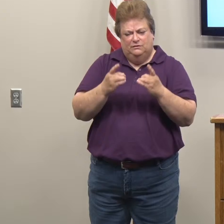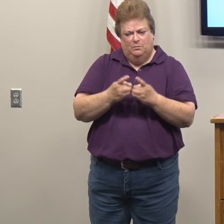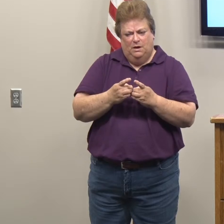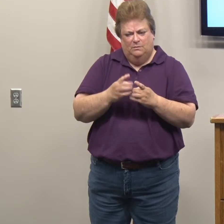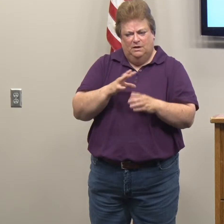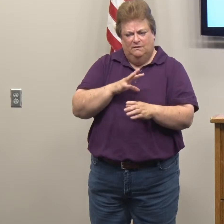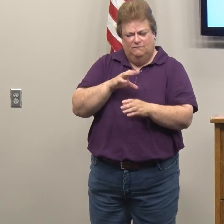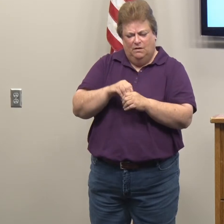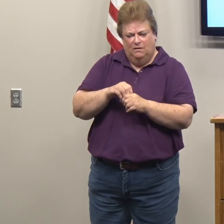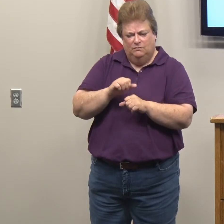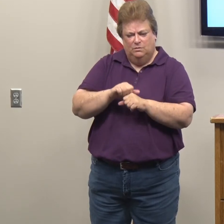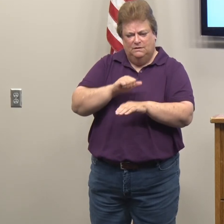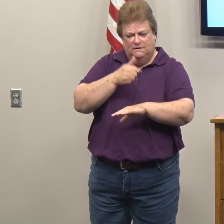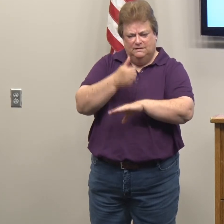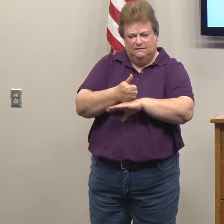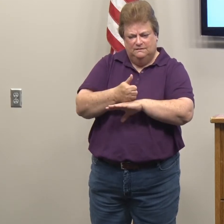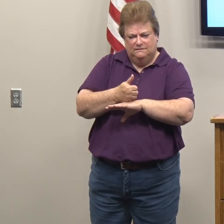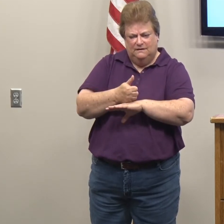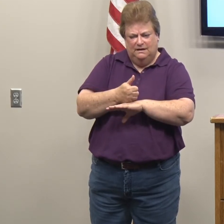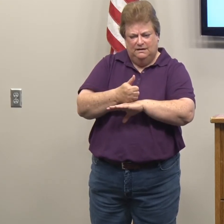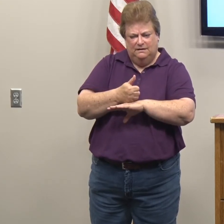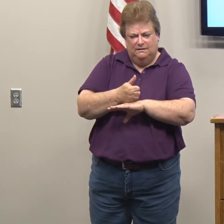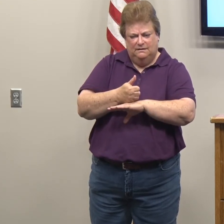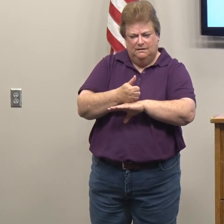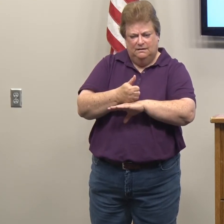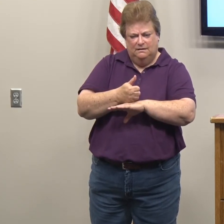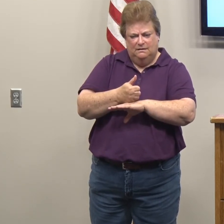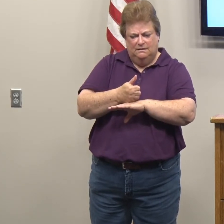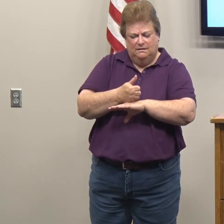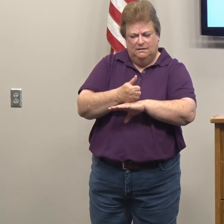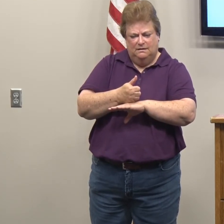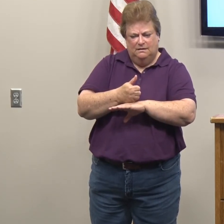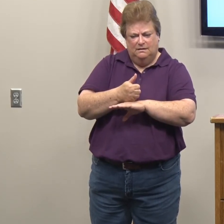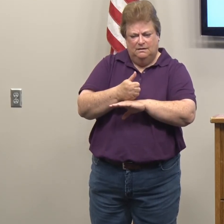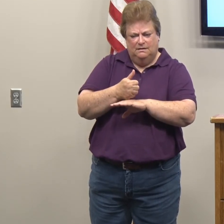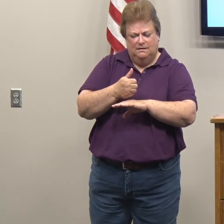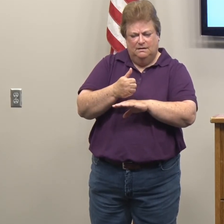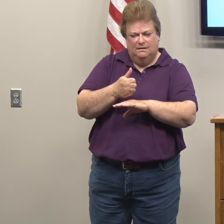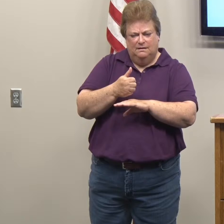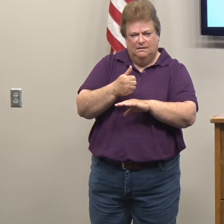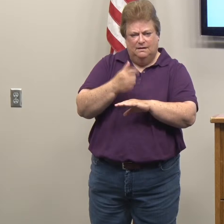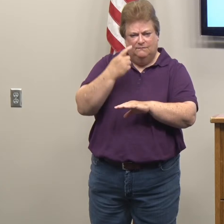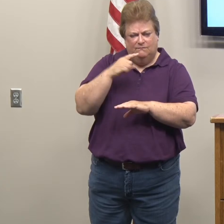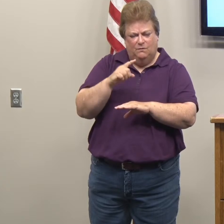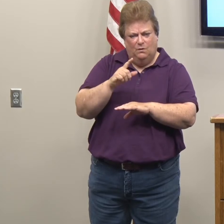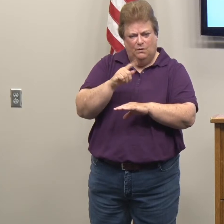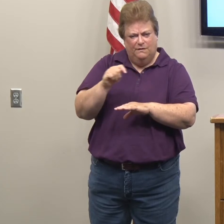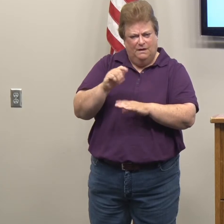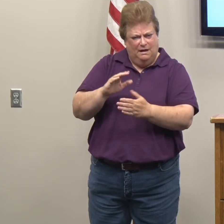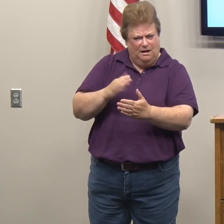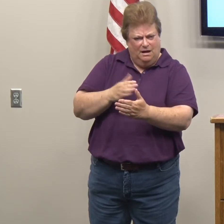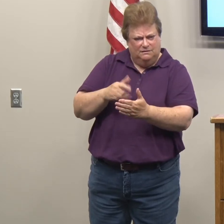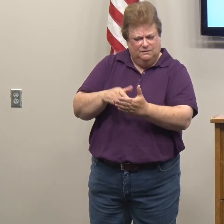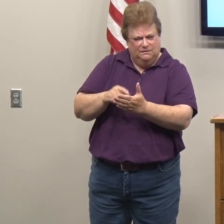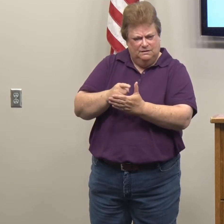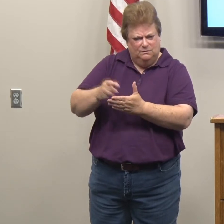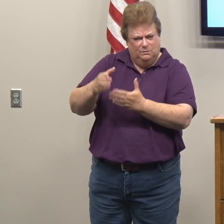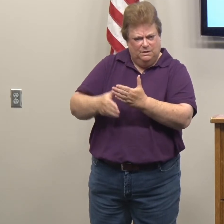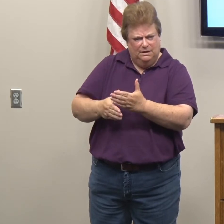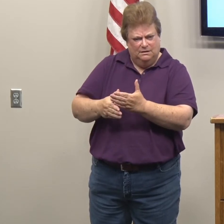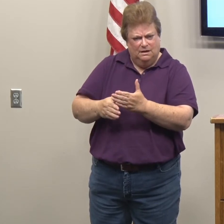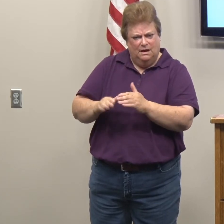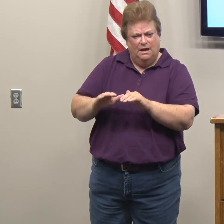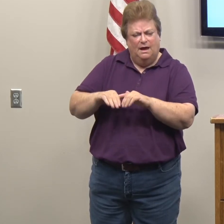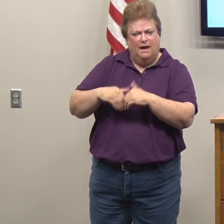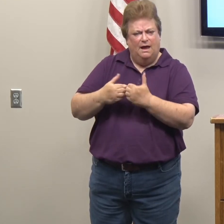in setting up the plans for the Beach Boys concert on this weekend, and I'm curious if you're monitoring that closely to see how outdoor